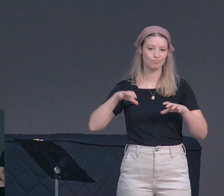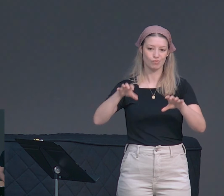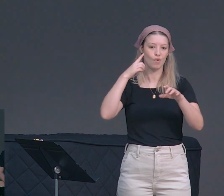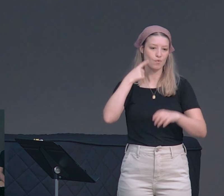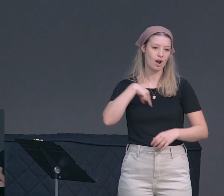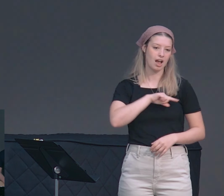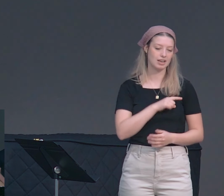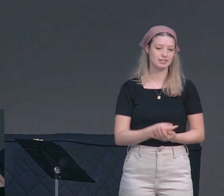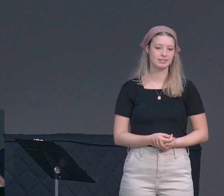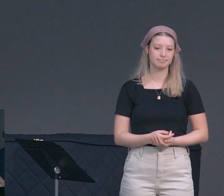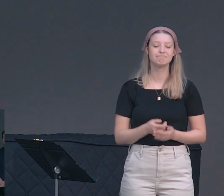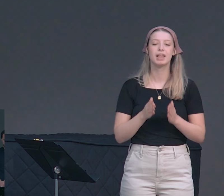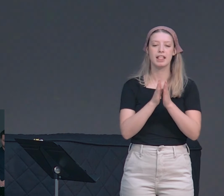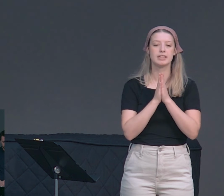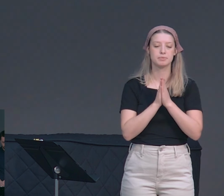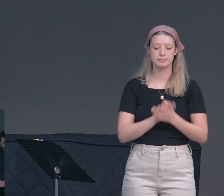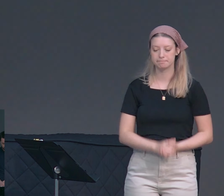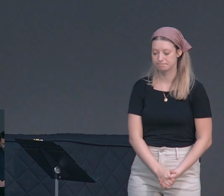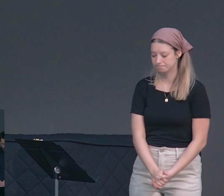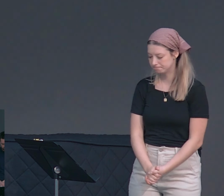to a time of prayer and reflection.